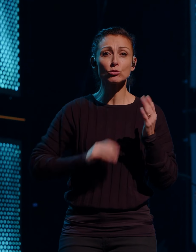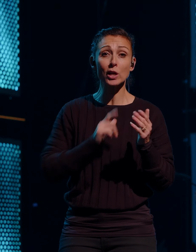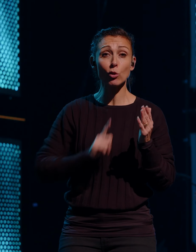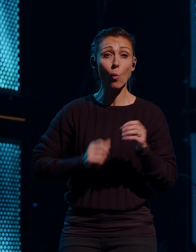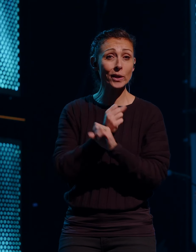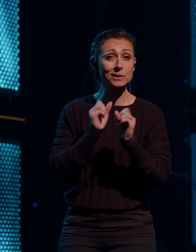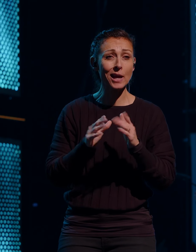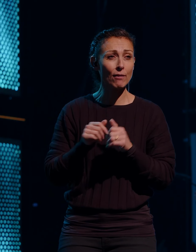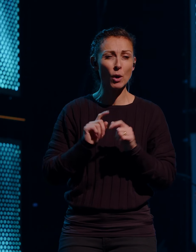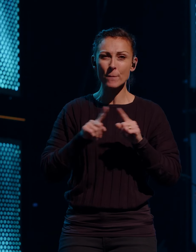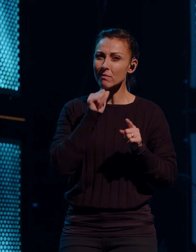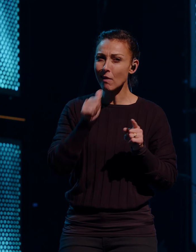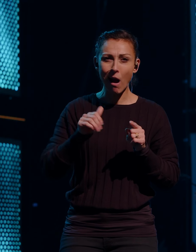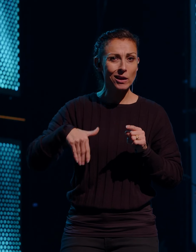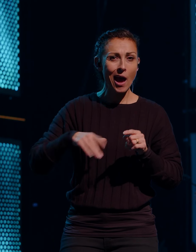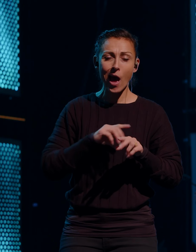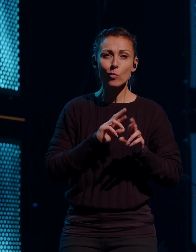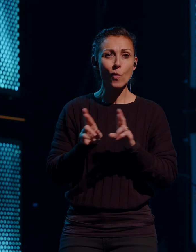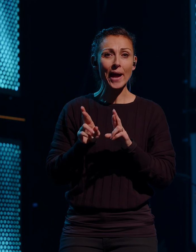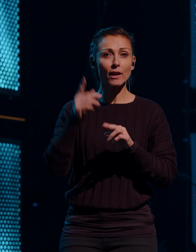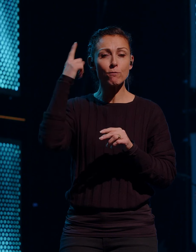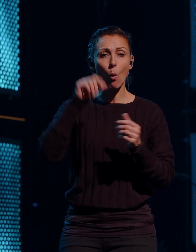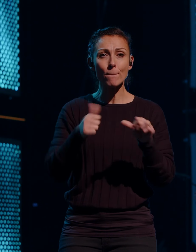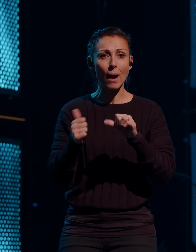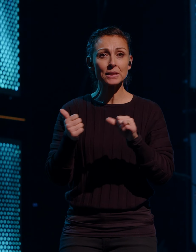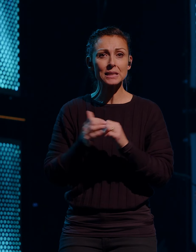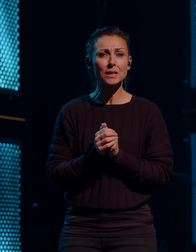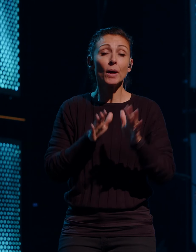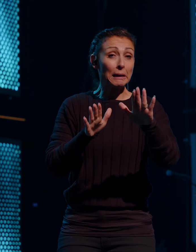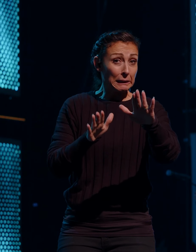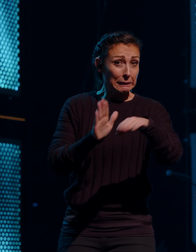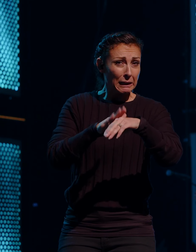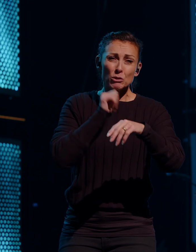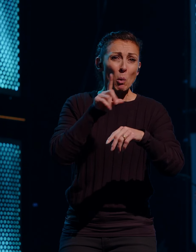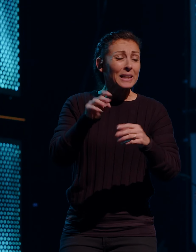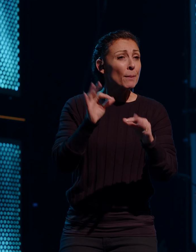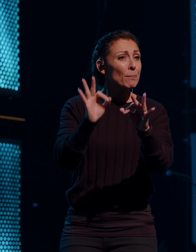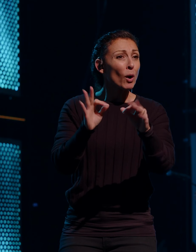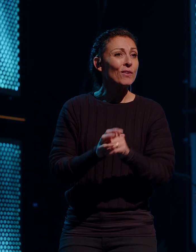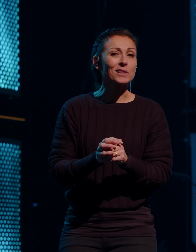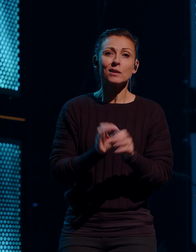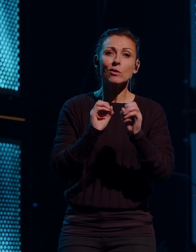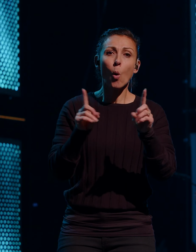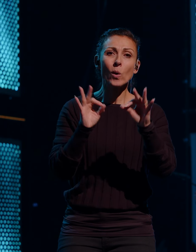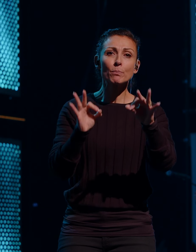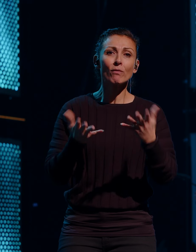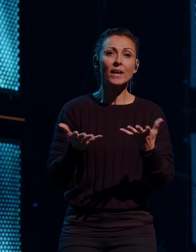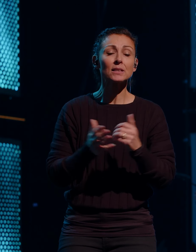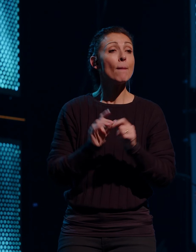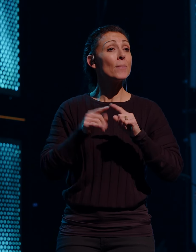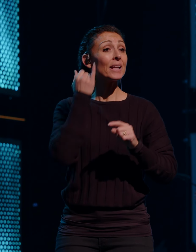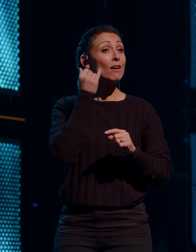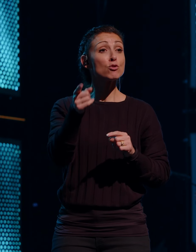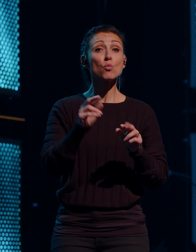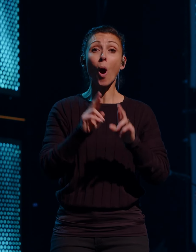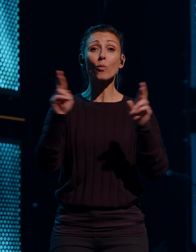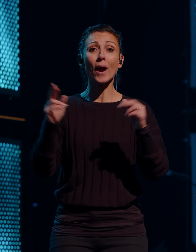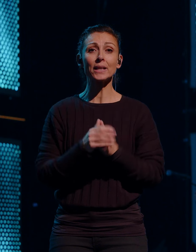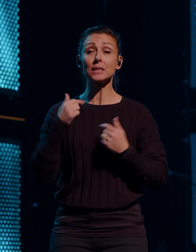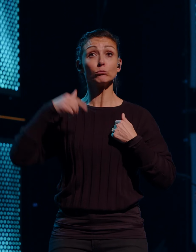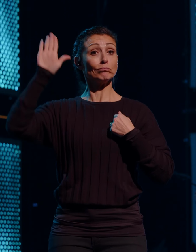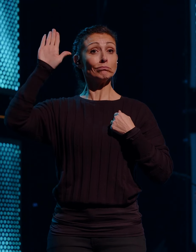baptized? Get baptized next week. Follow Jesus. You don't have to be perfect. Nobody's perfect. But if you want, if you're ready to stand before Jesus and say, I believe, you're ready to get